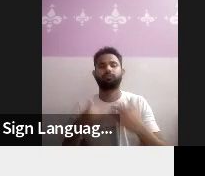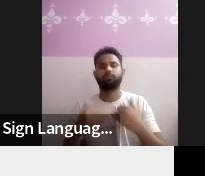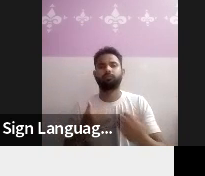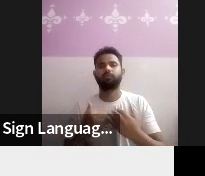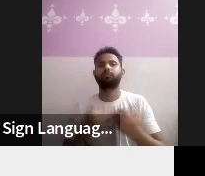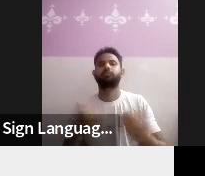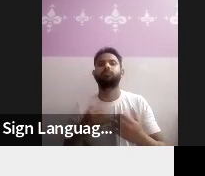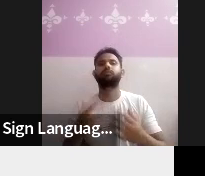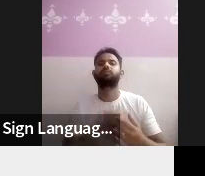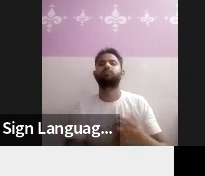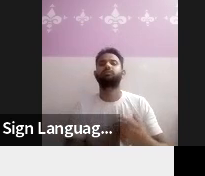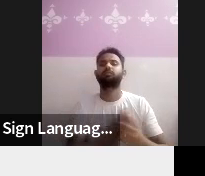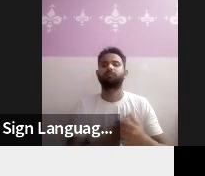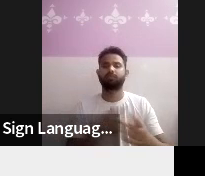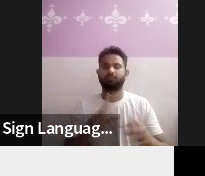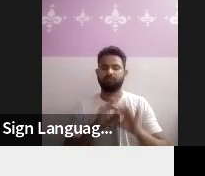Sorry.